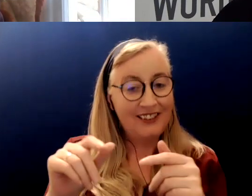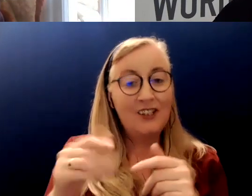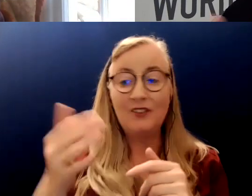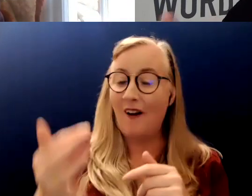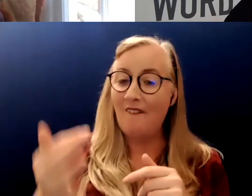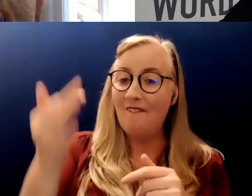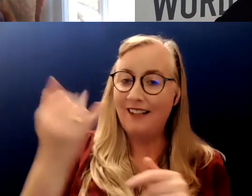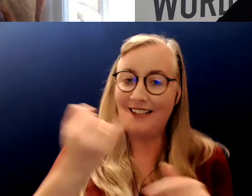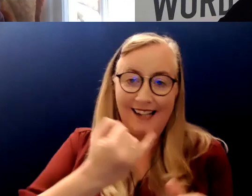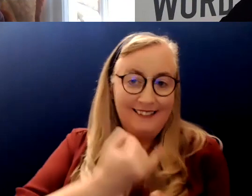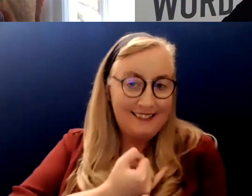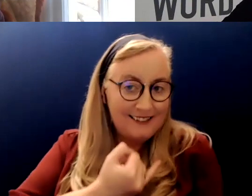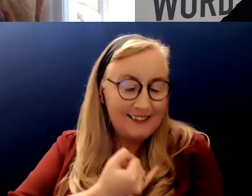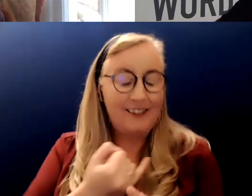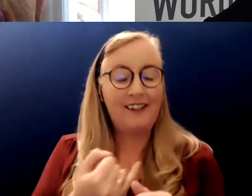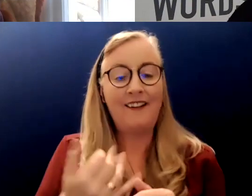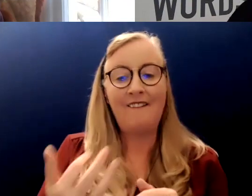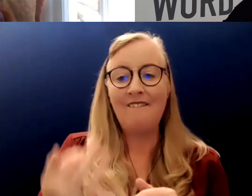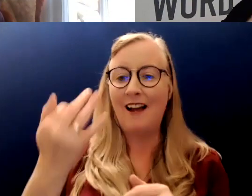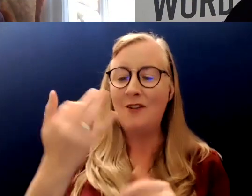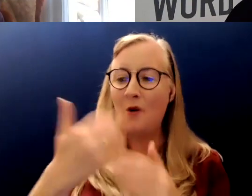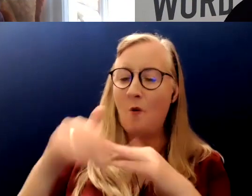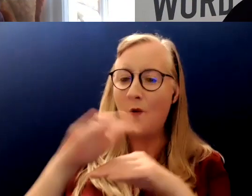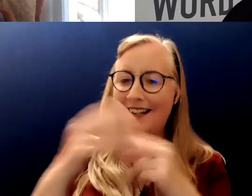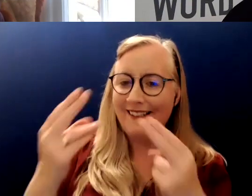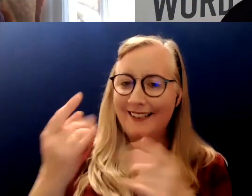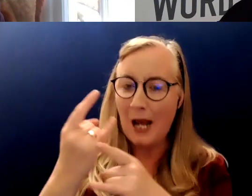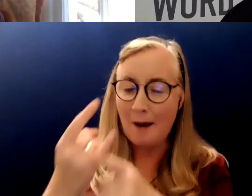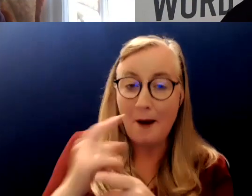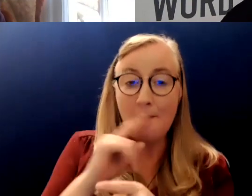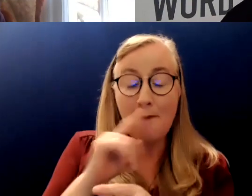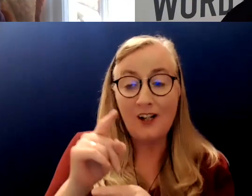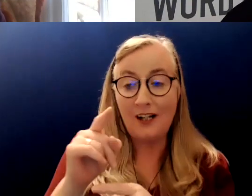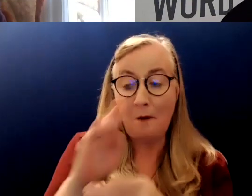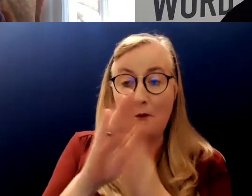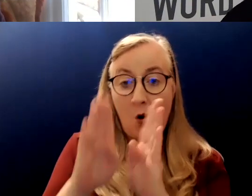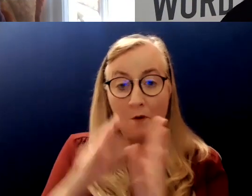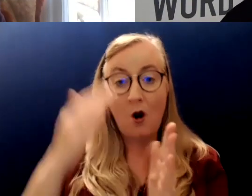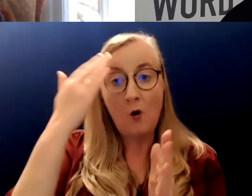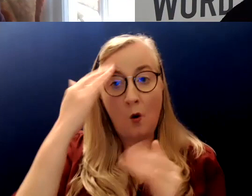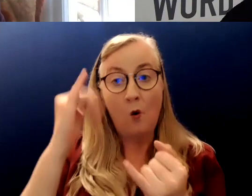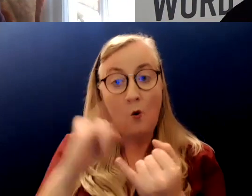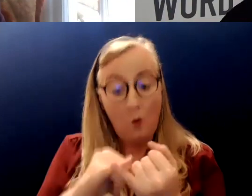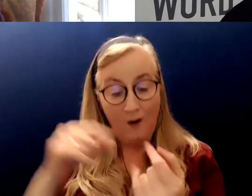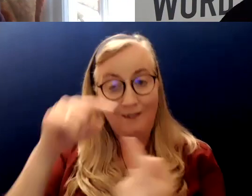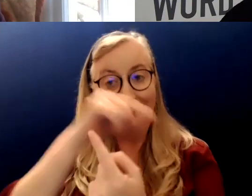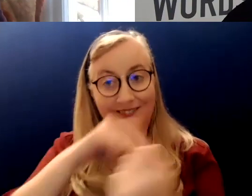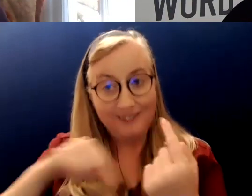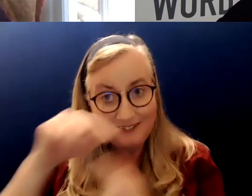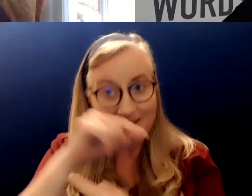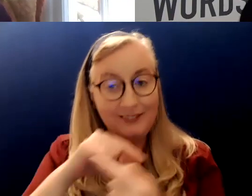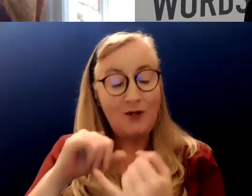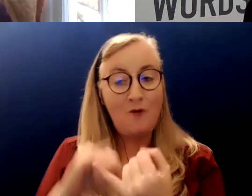identity, finding where they need help, but getting them to a place where they know who they are. Mm. Mhm.